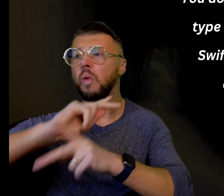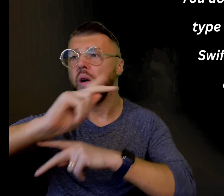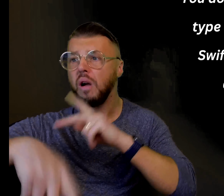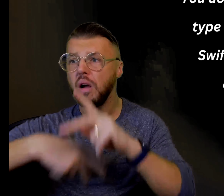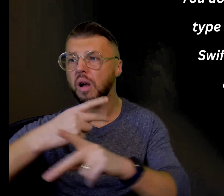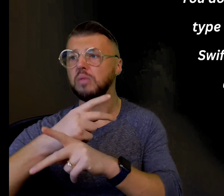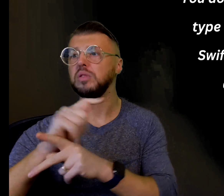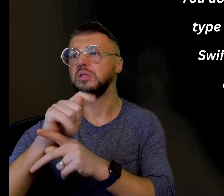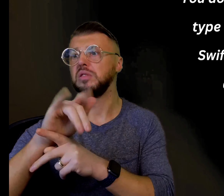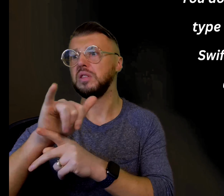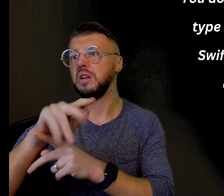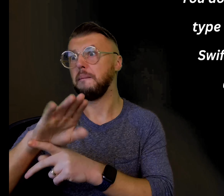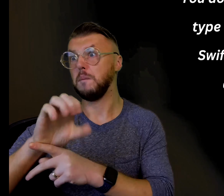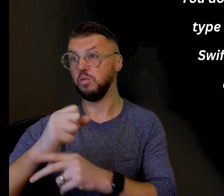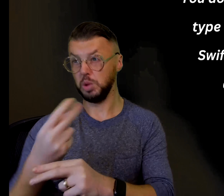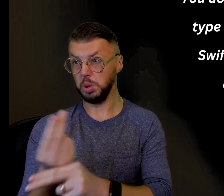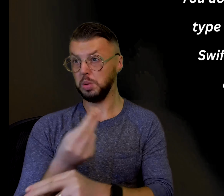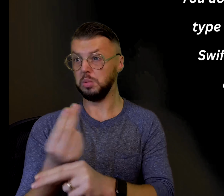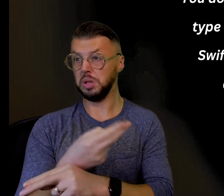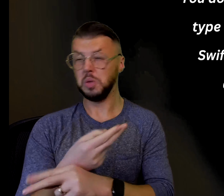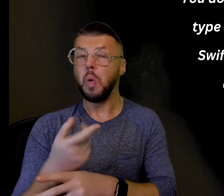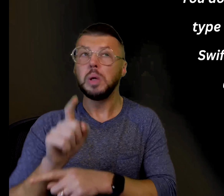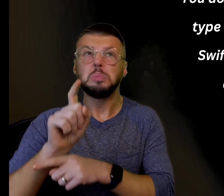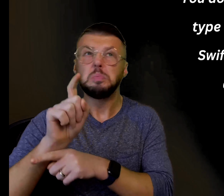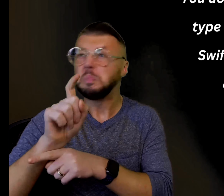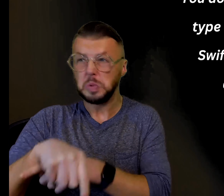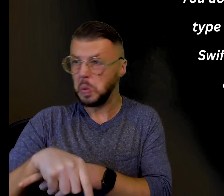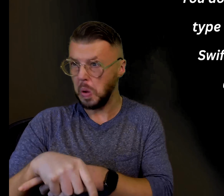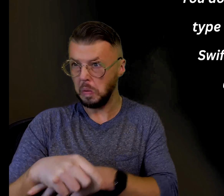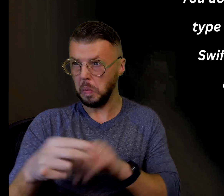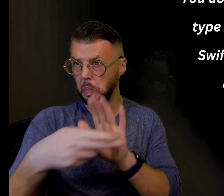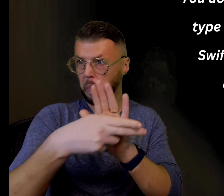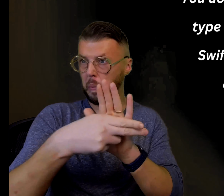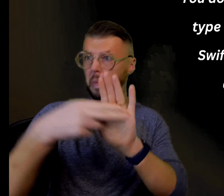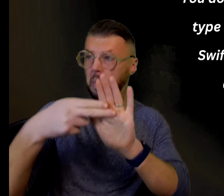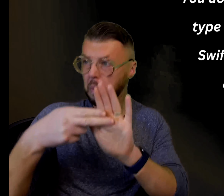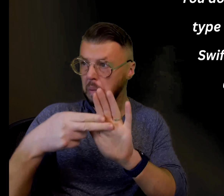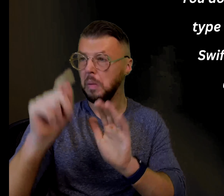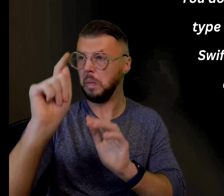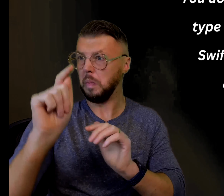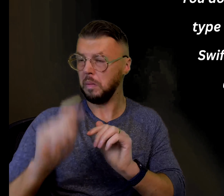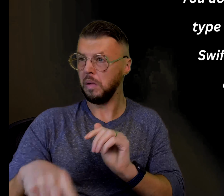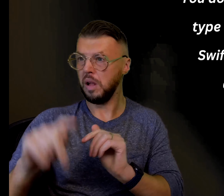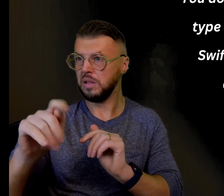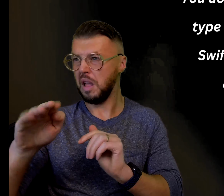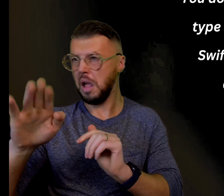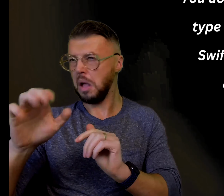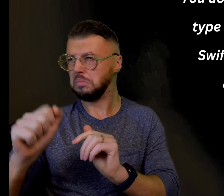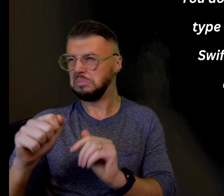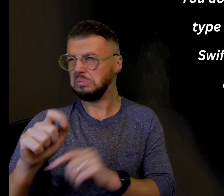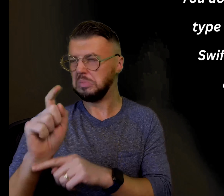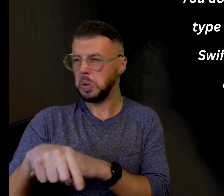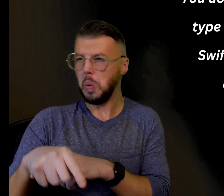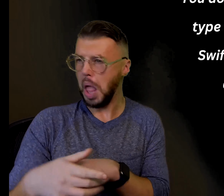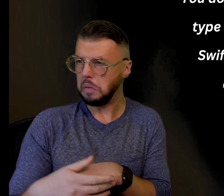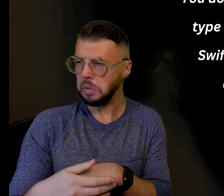Swift, Swift automatically knows what type of you're using, what type of value you're using, and we don't have